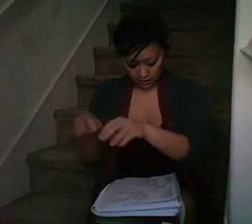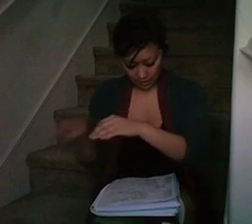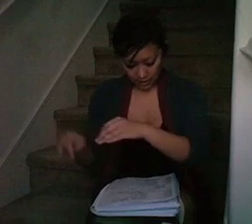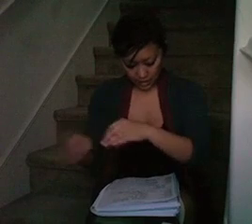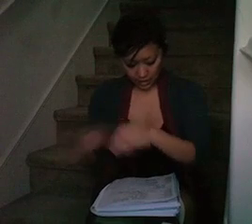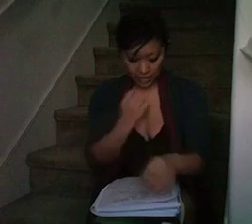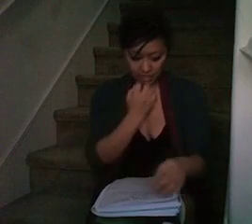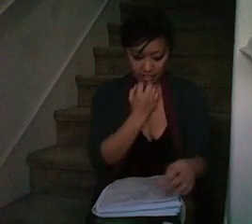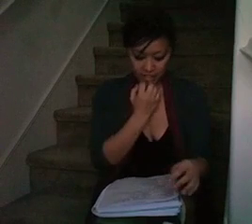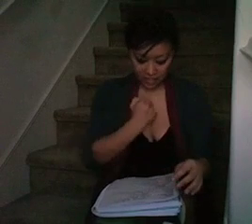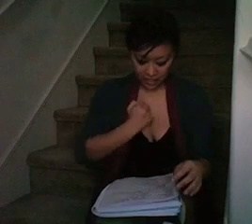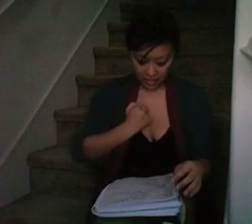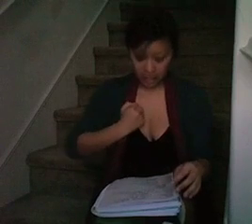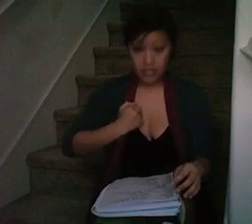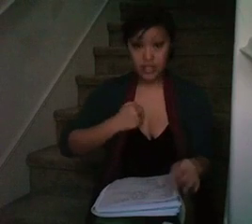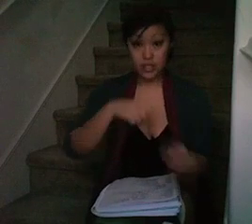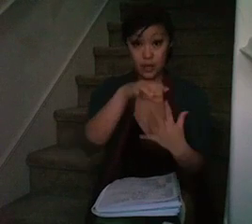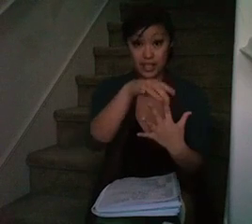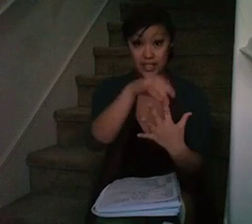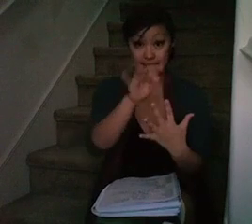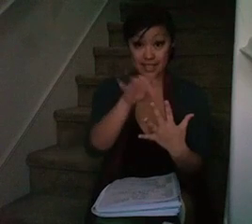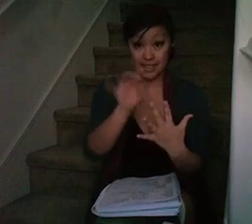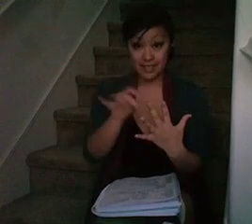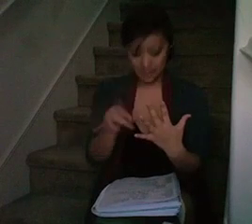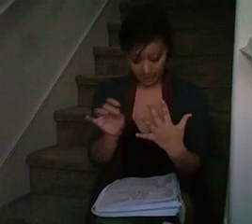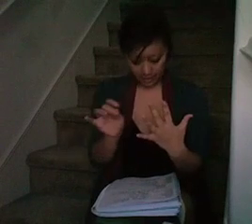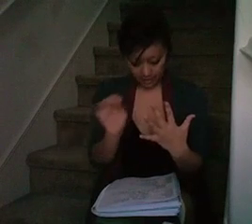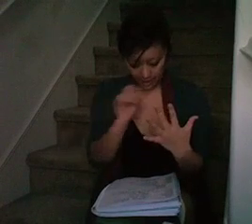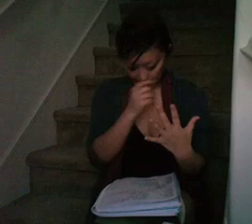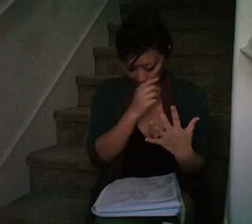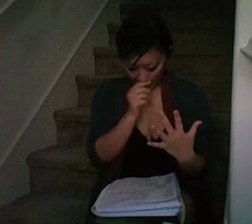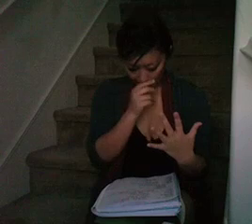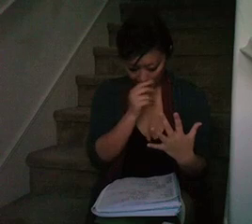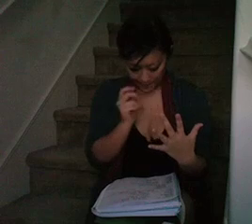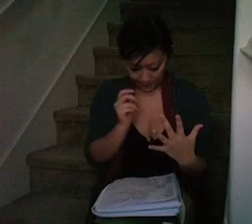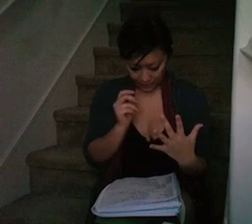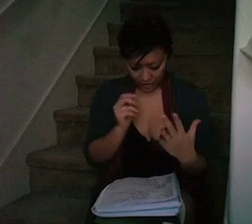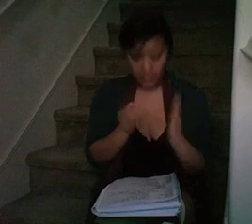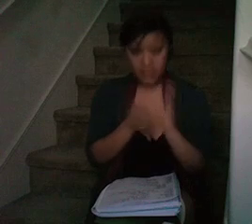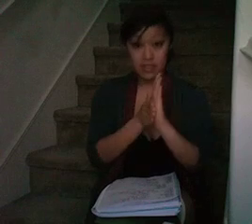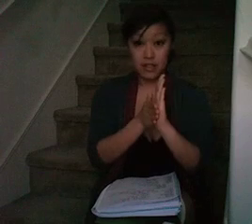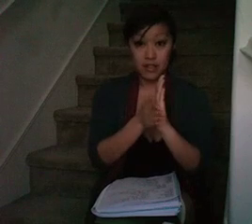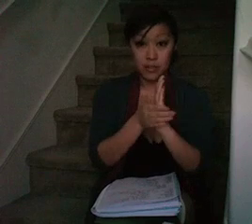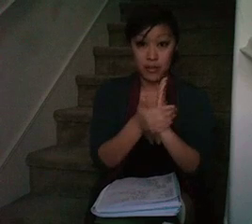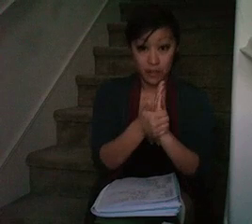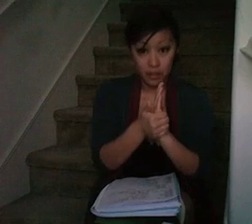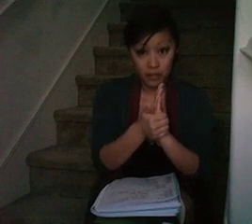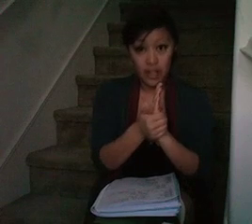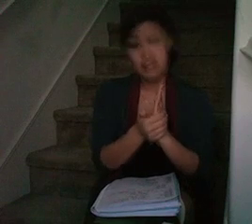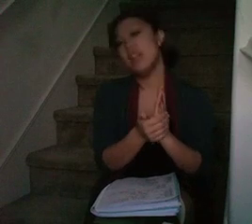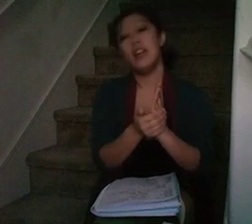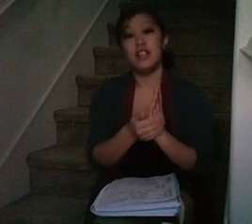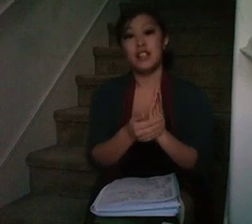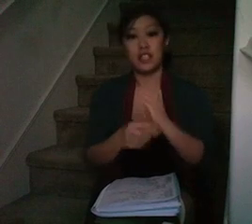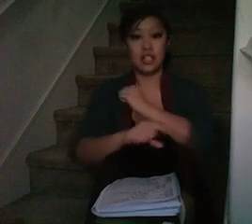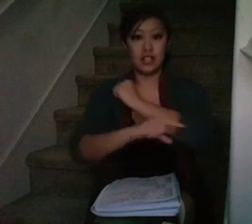cherish, choice, um, cheat, on your boyfriend or girlfriend, cheat, on